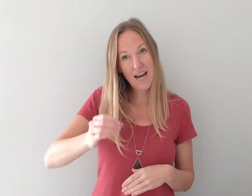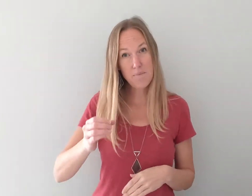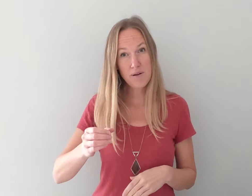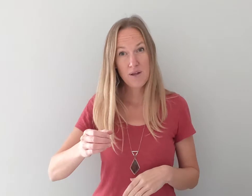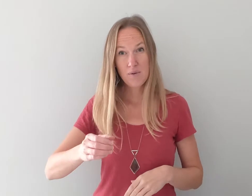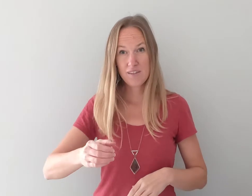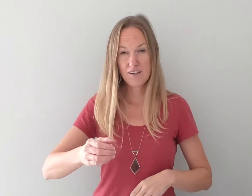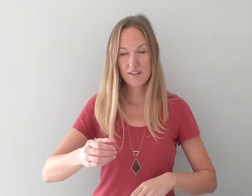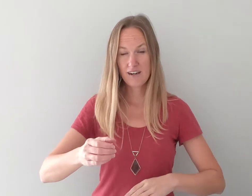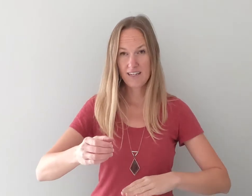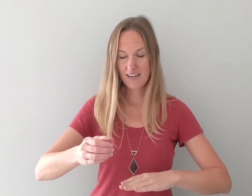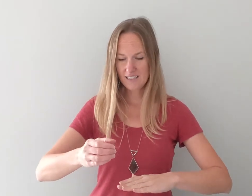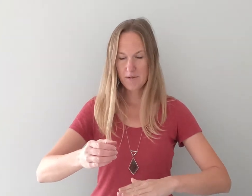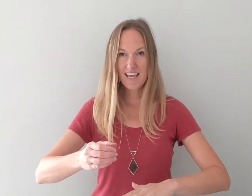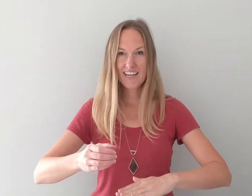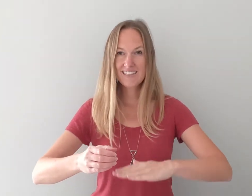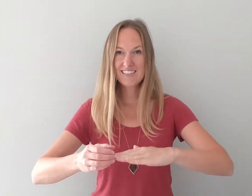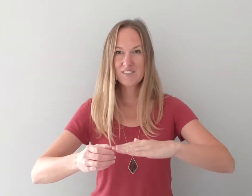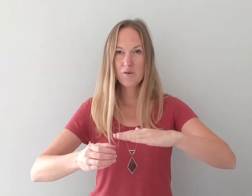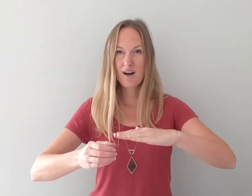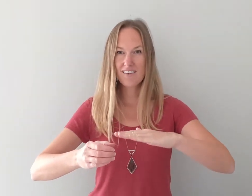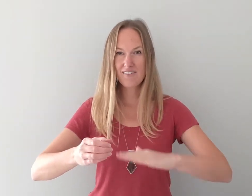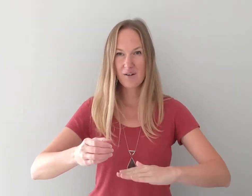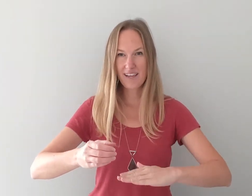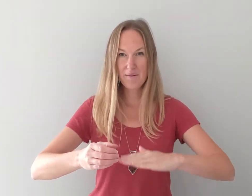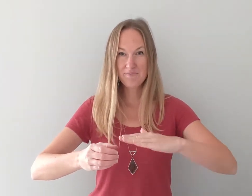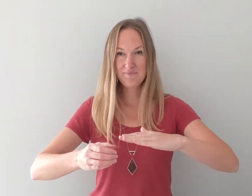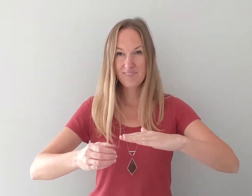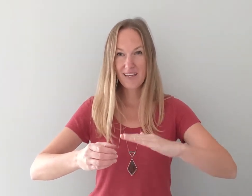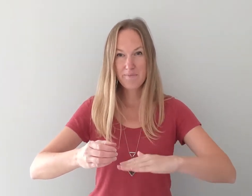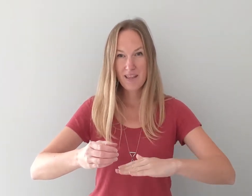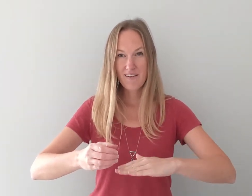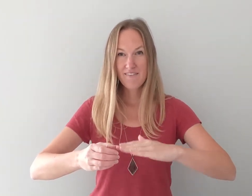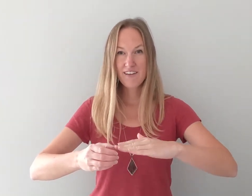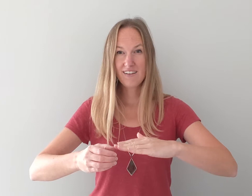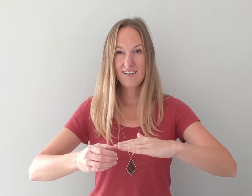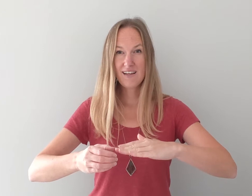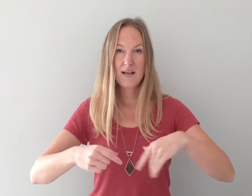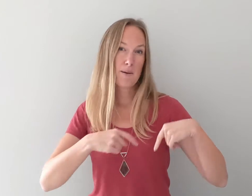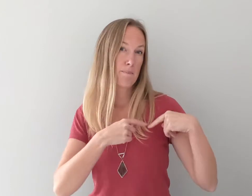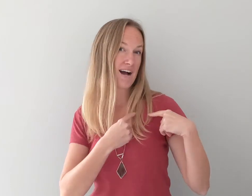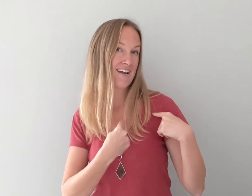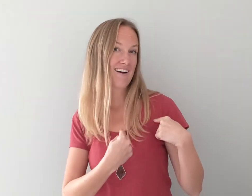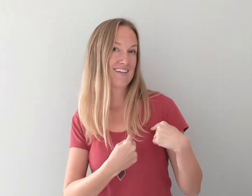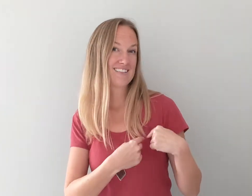cup with your non-dominant hand and show the water level going up, okay? Fill my heart,